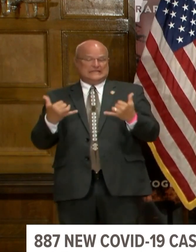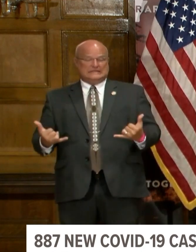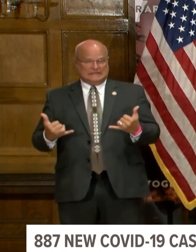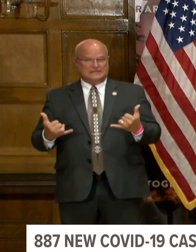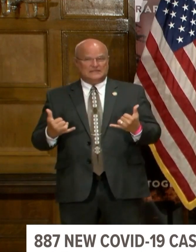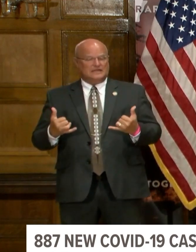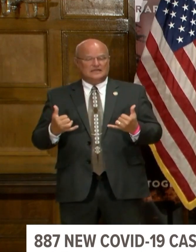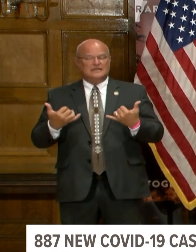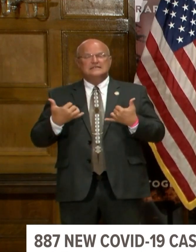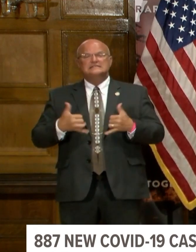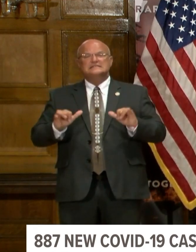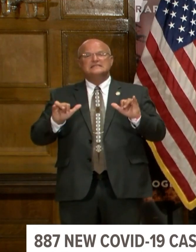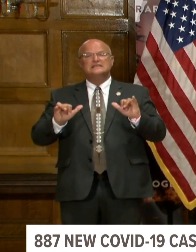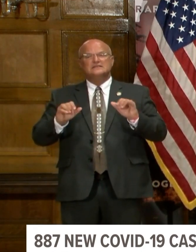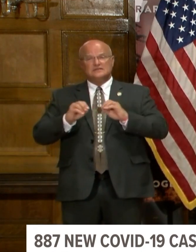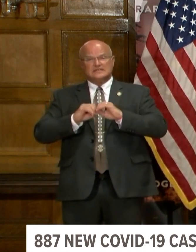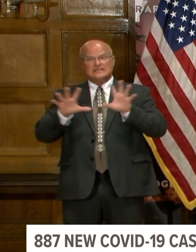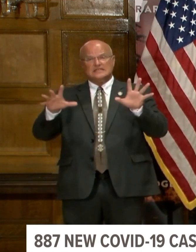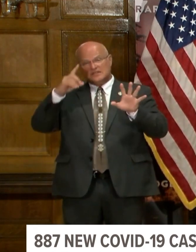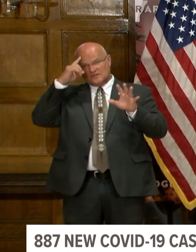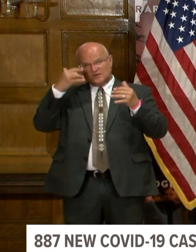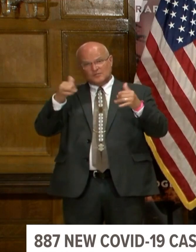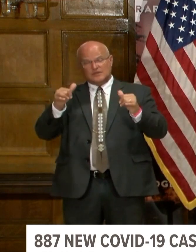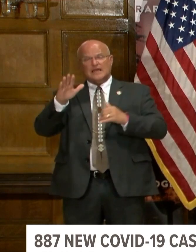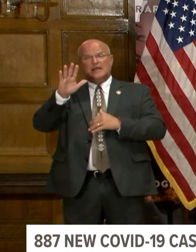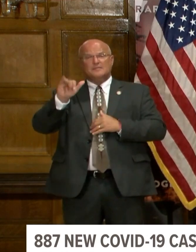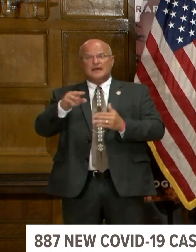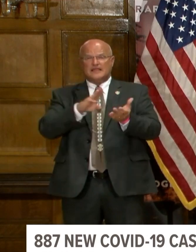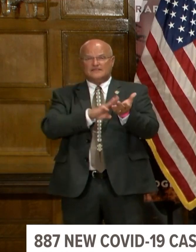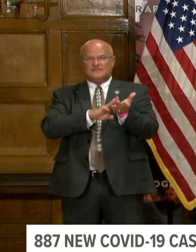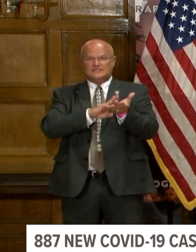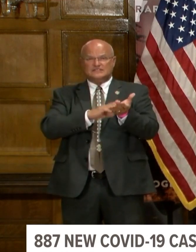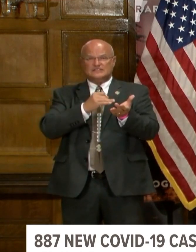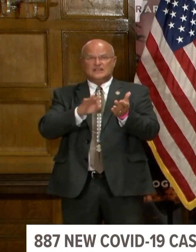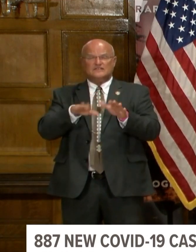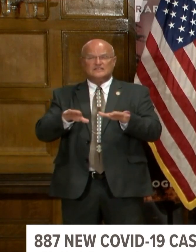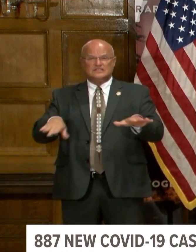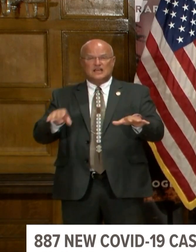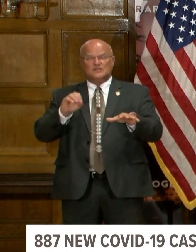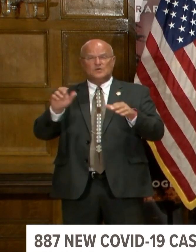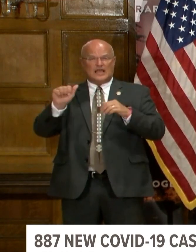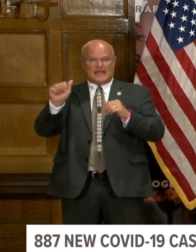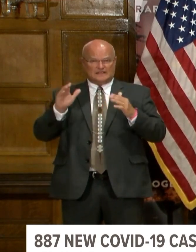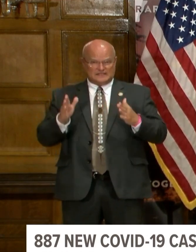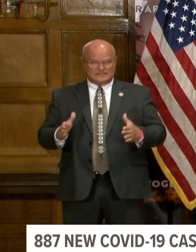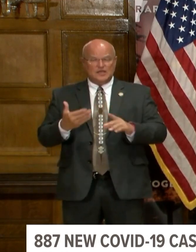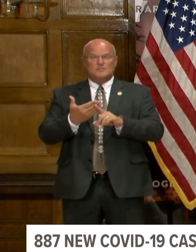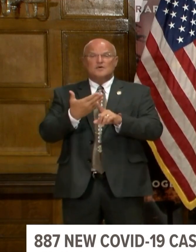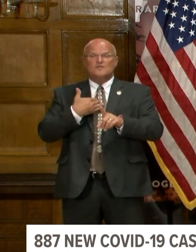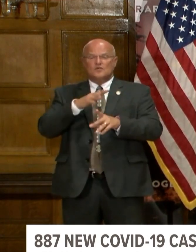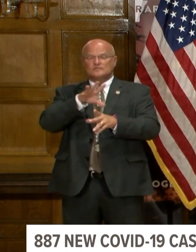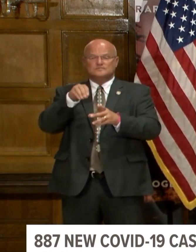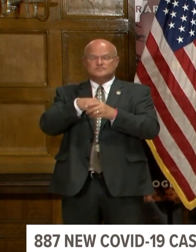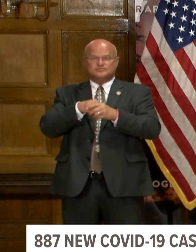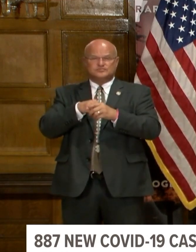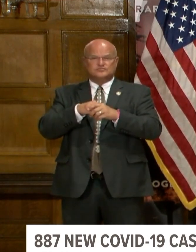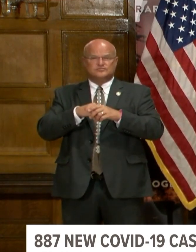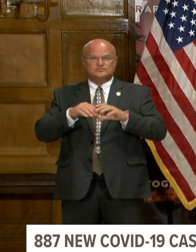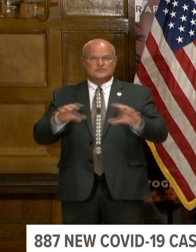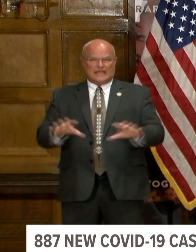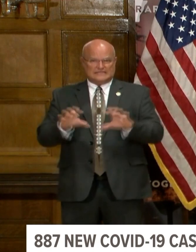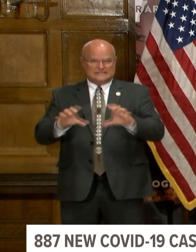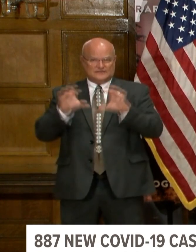immediately. They still need to be cleared for play by the physician of the child or athlete before engaging in physical